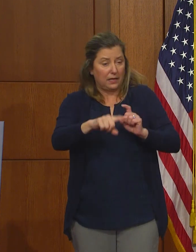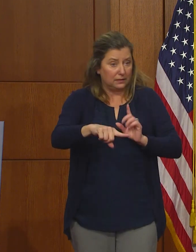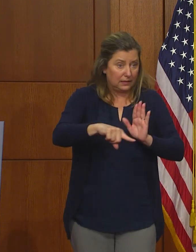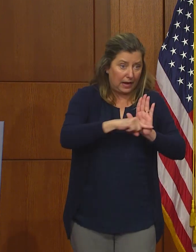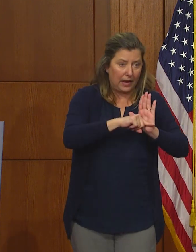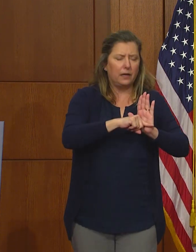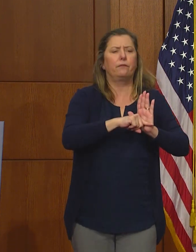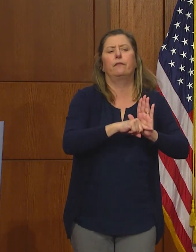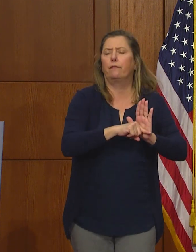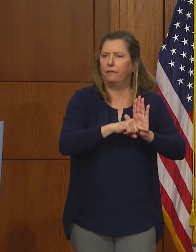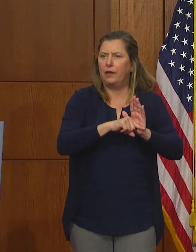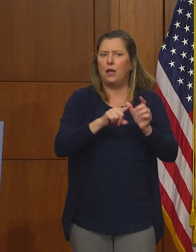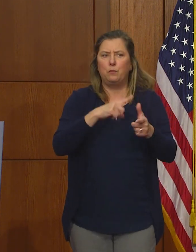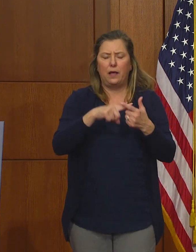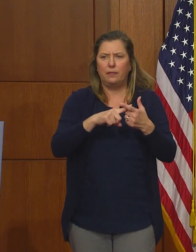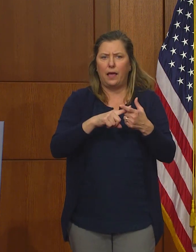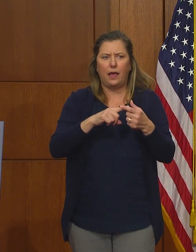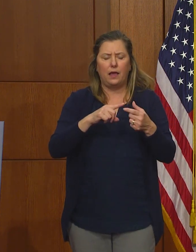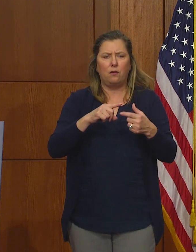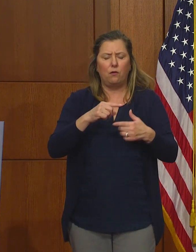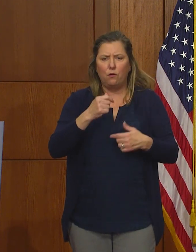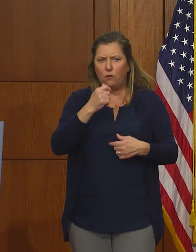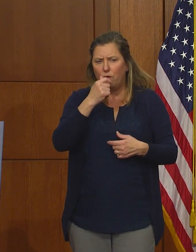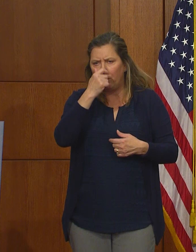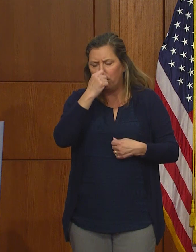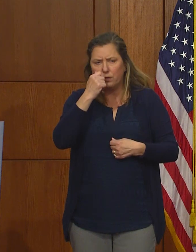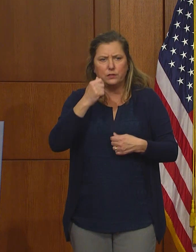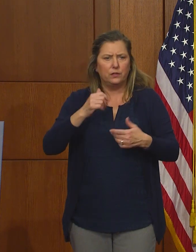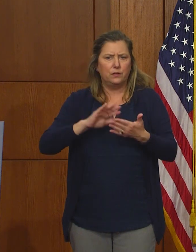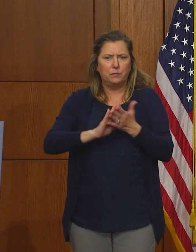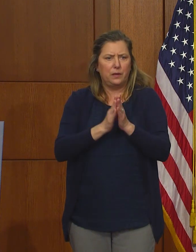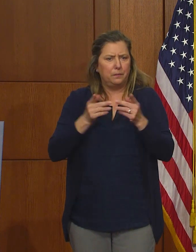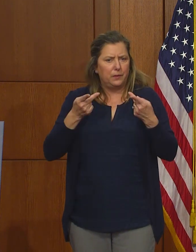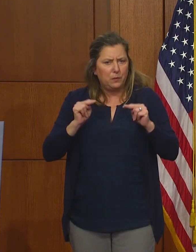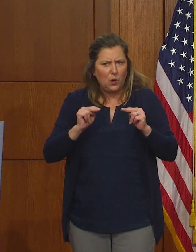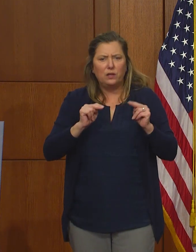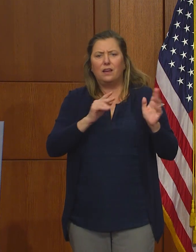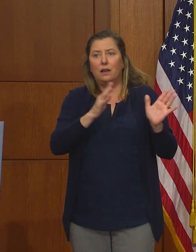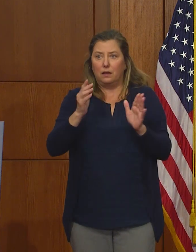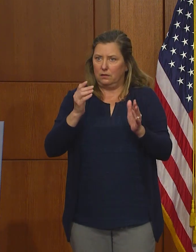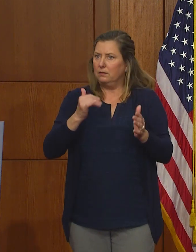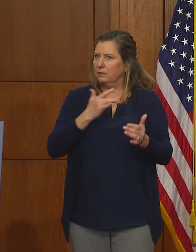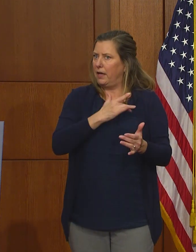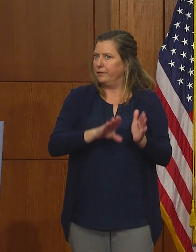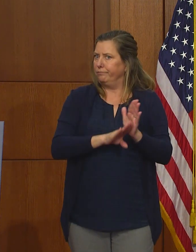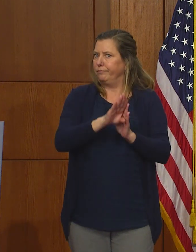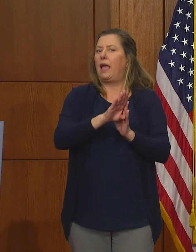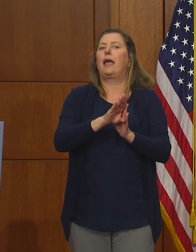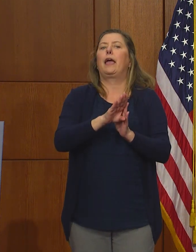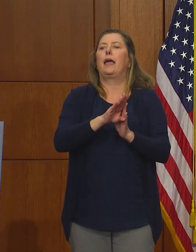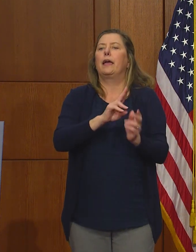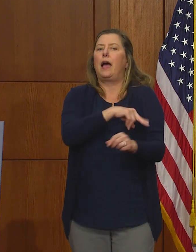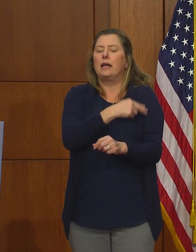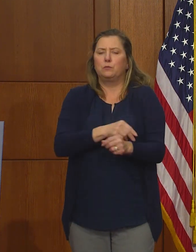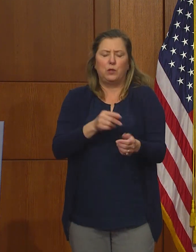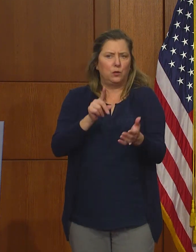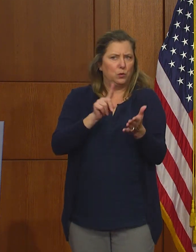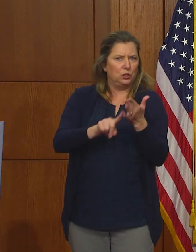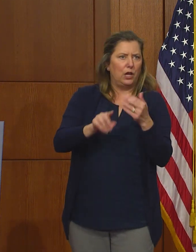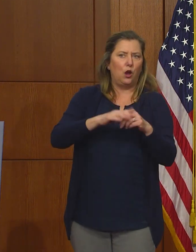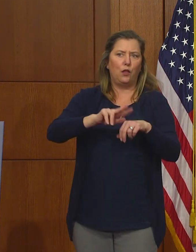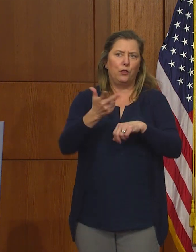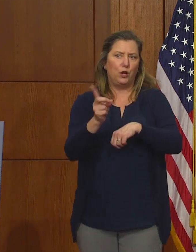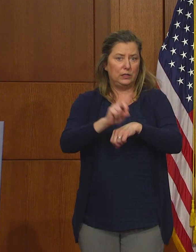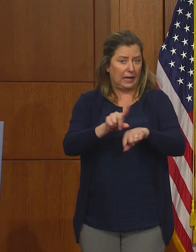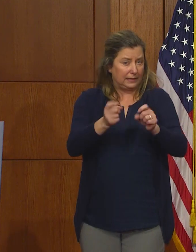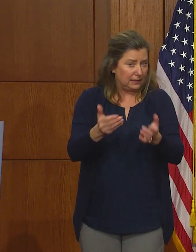they started having the basilar pneumonia that patients develop often as if they get sick, then the hospital would check them on day